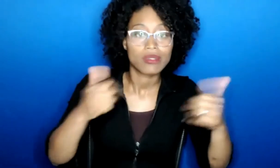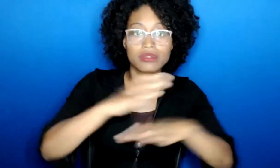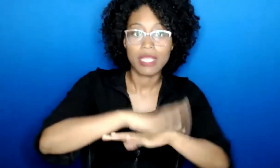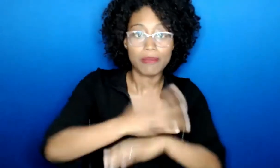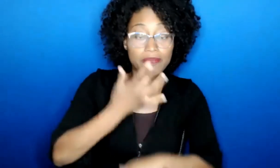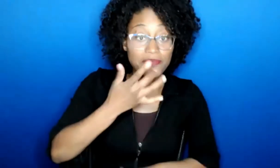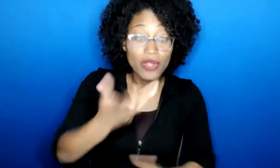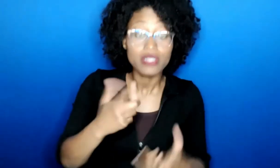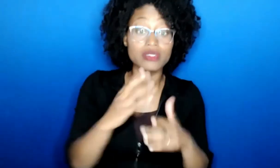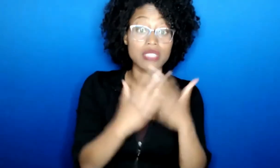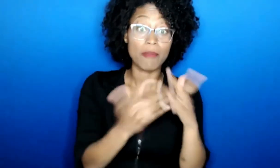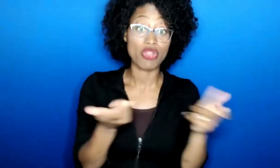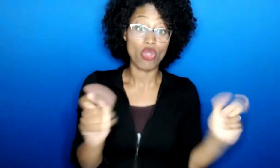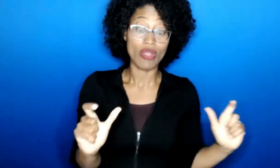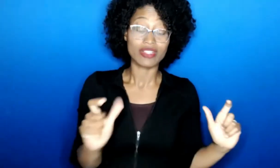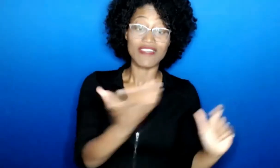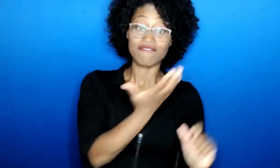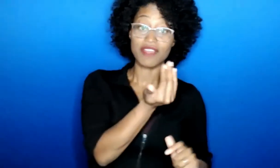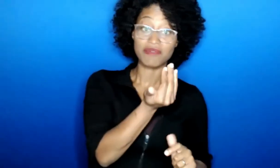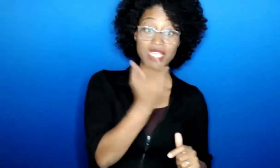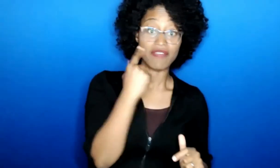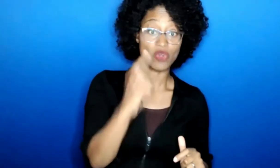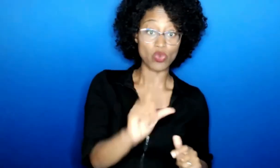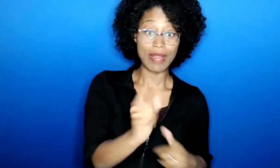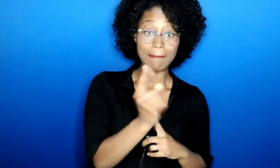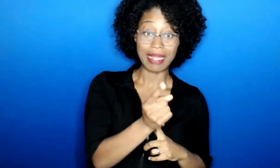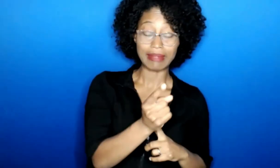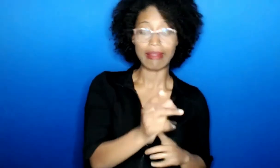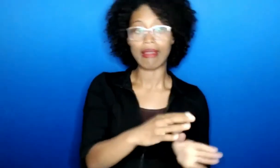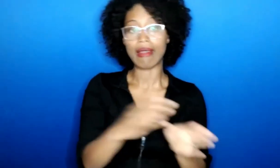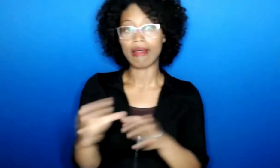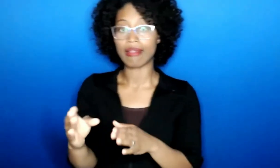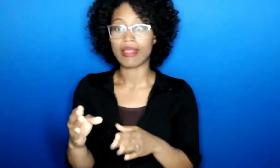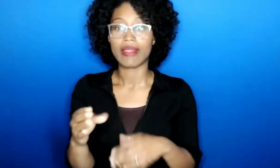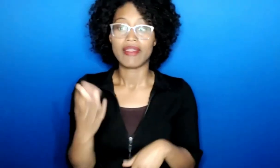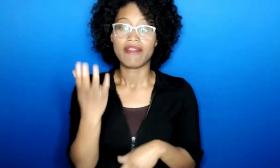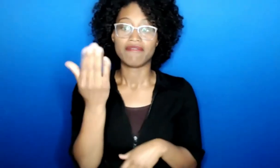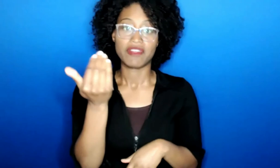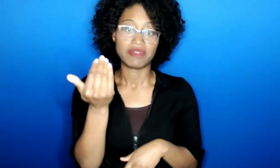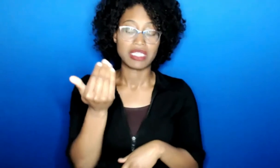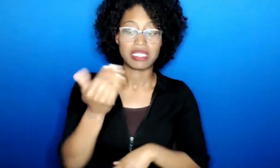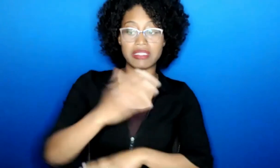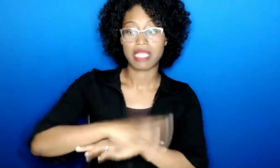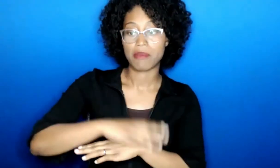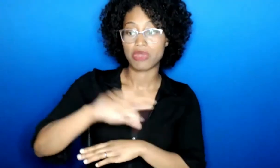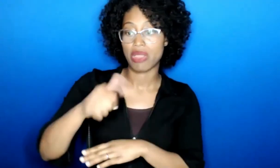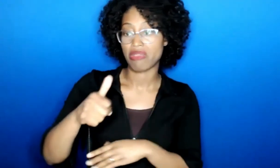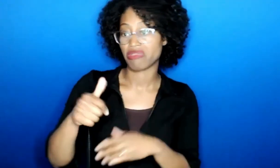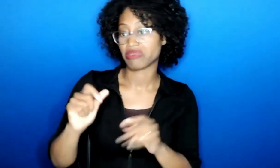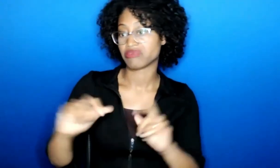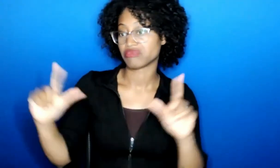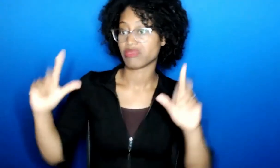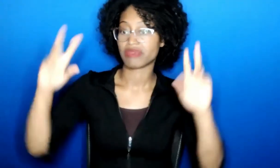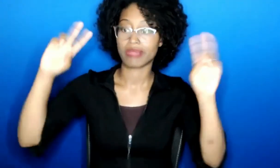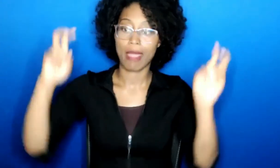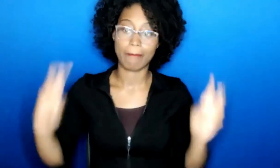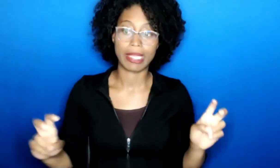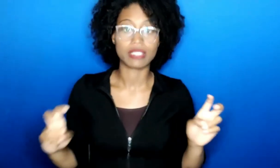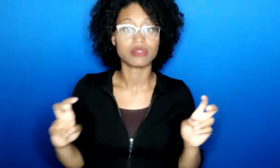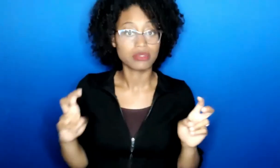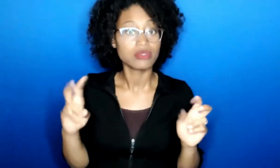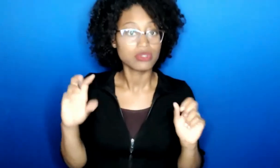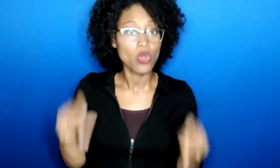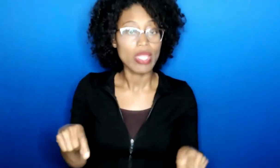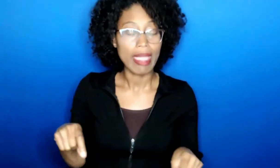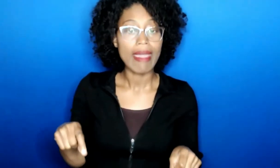have 15 for the first 20 minutes and then 15 tables on a different set of either topics or issues. Some